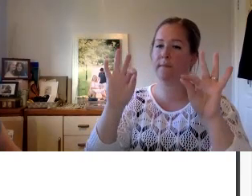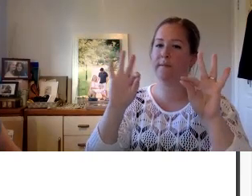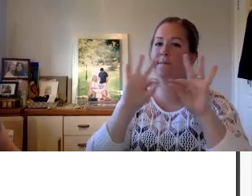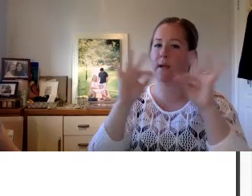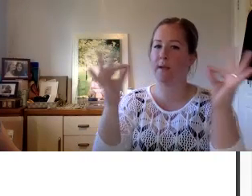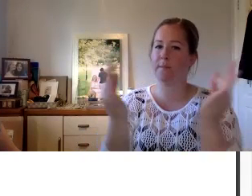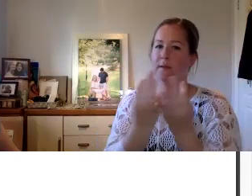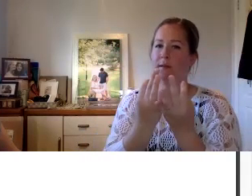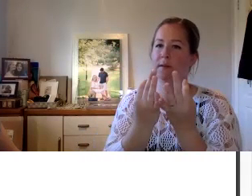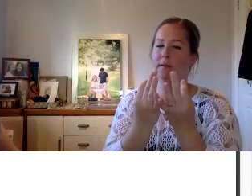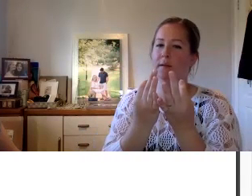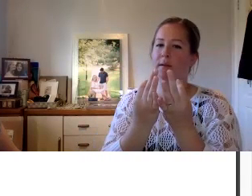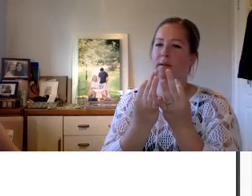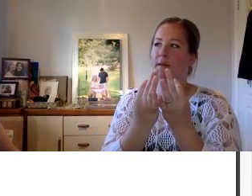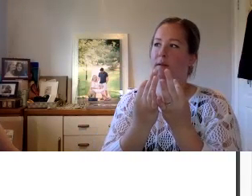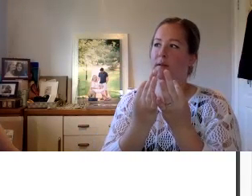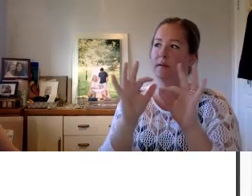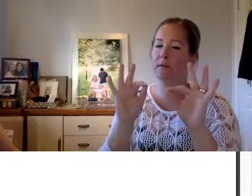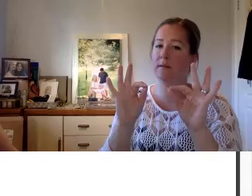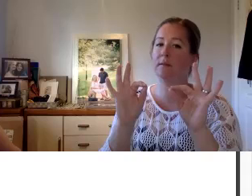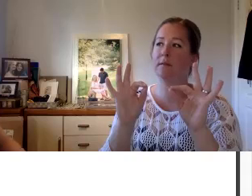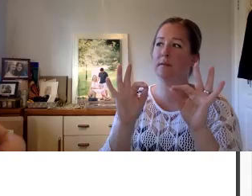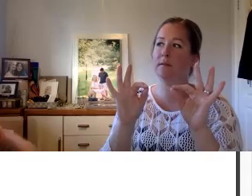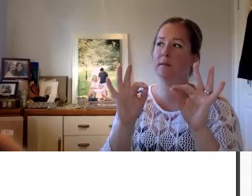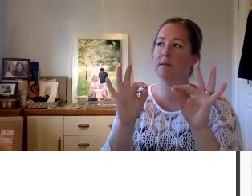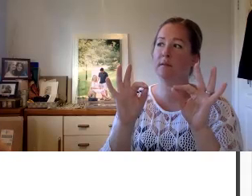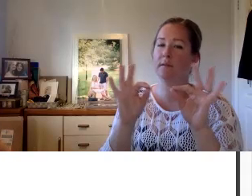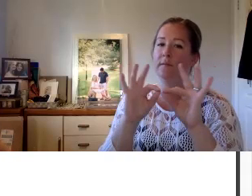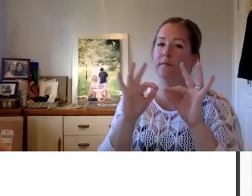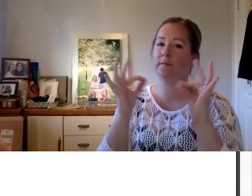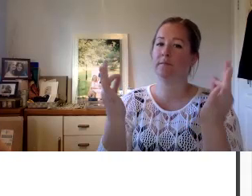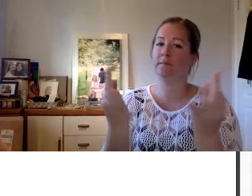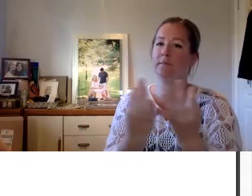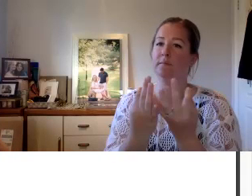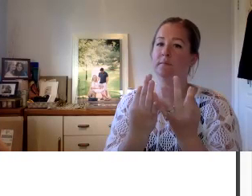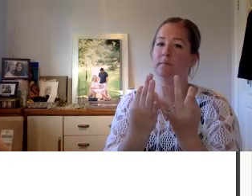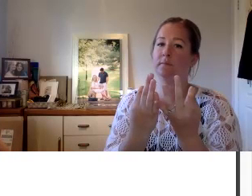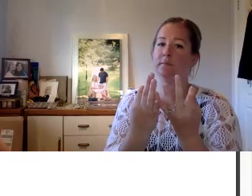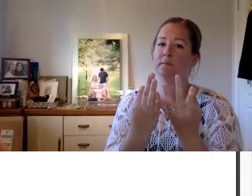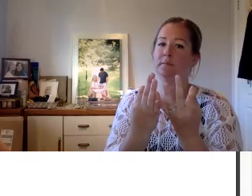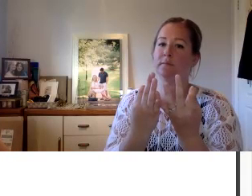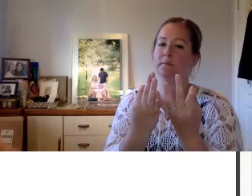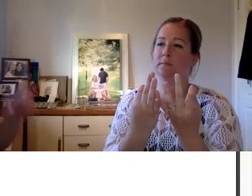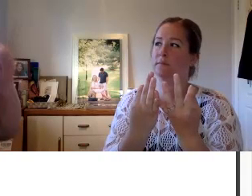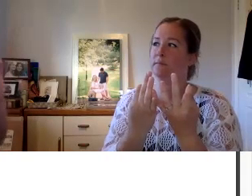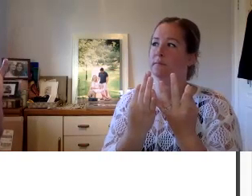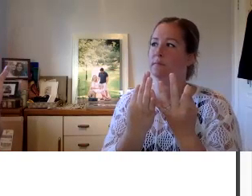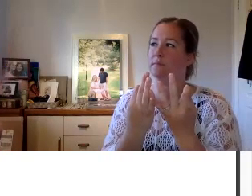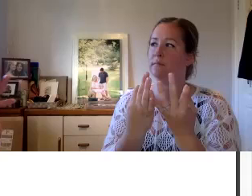A, B, C, D, all of them we did? That's F. Now put them together and you have family.